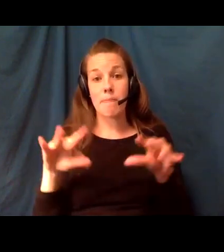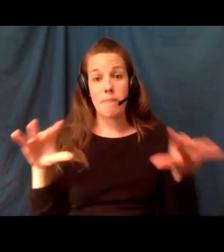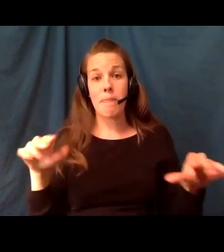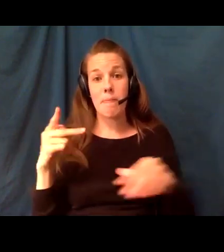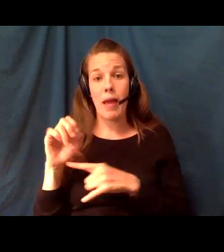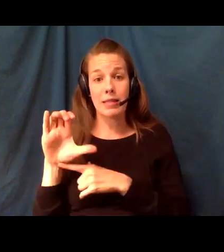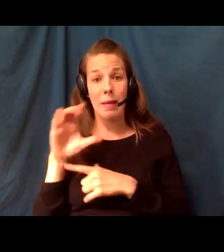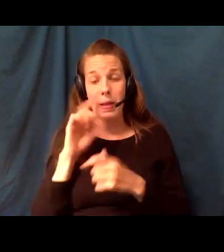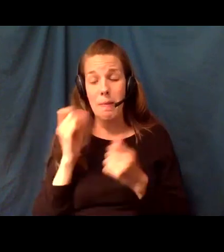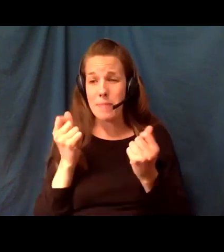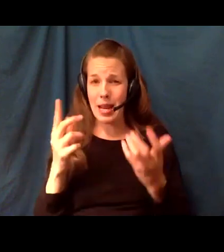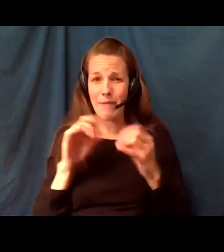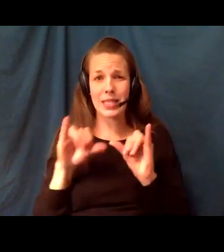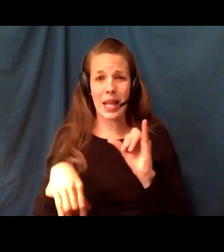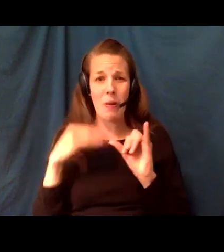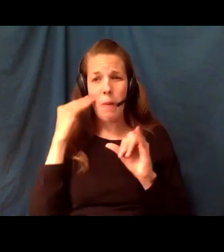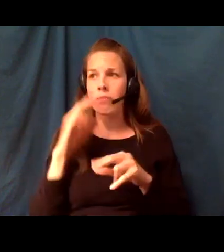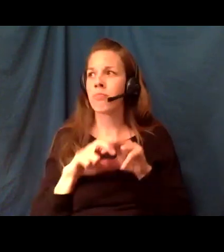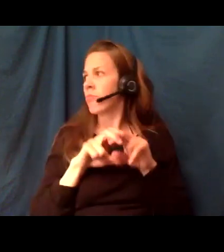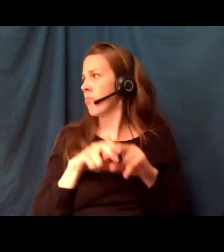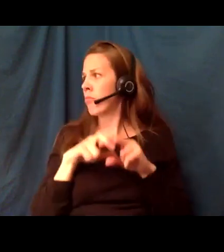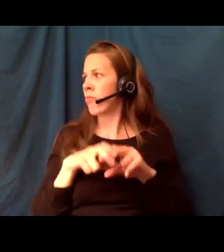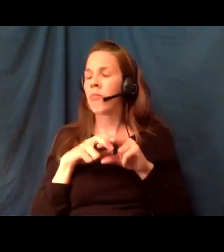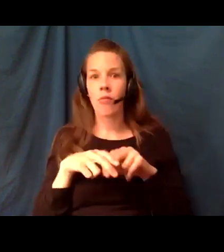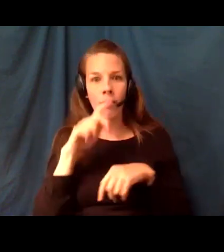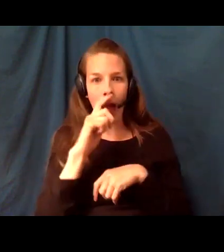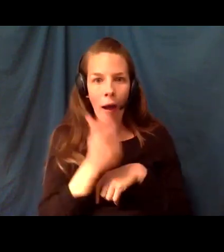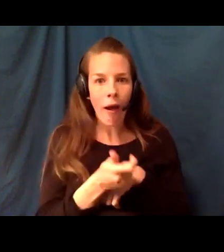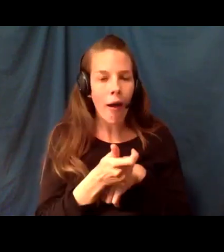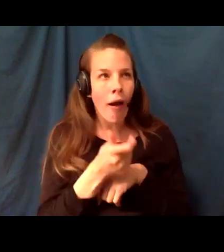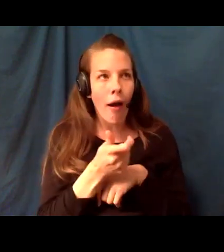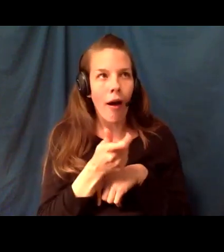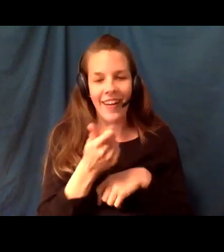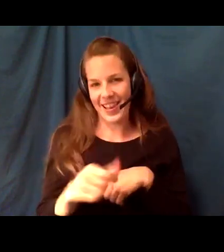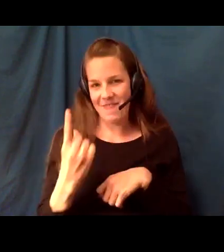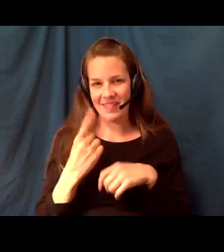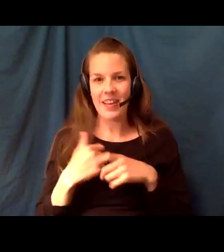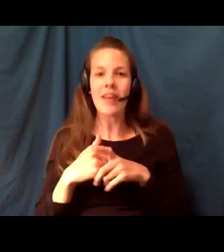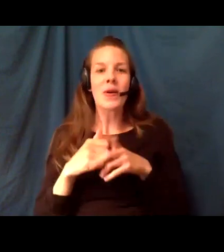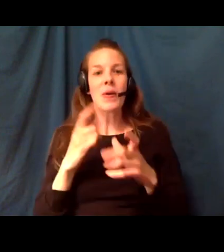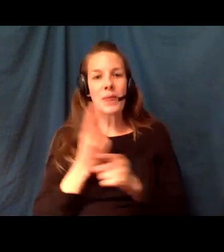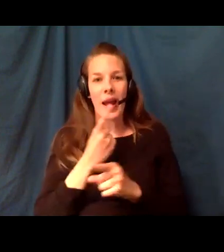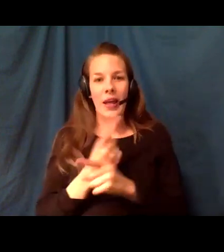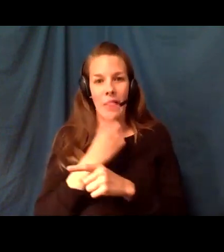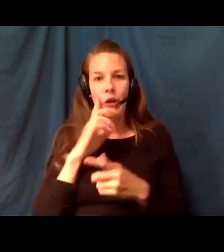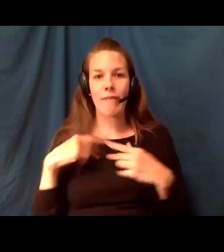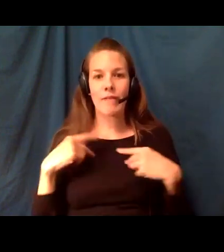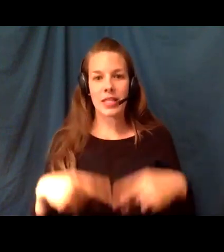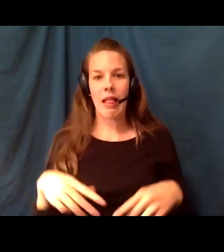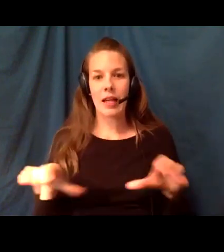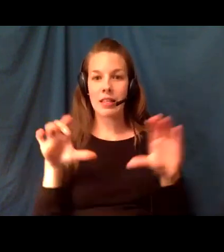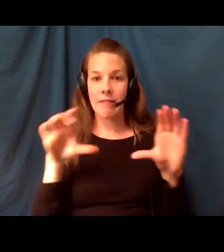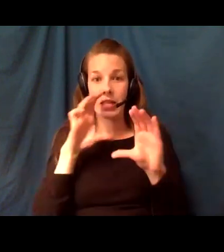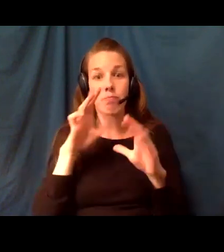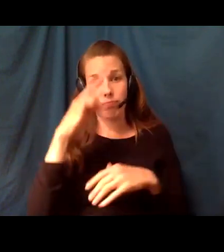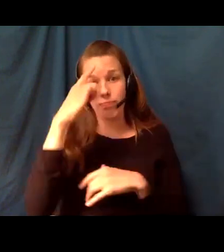staying at home and sitting more than we usually do. Binge watching anyone? Regular physical activity benefits both the mind and body. It